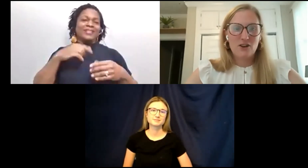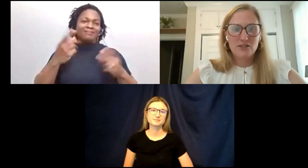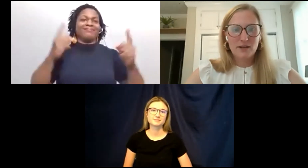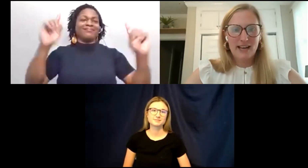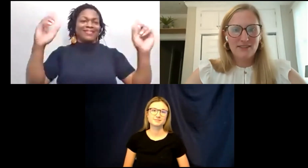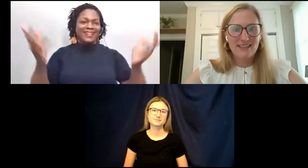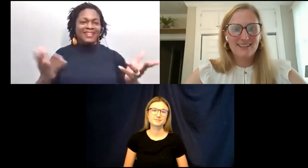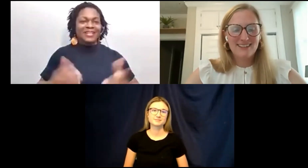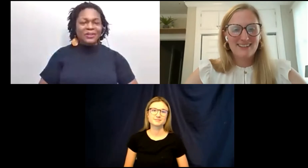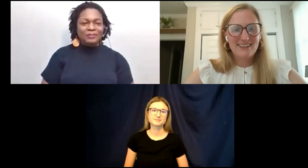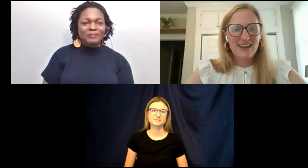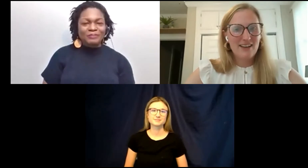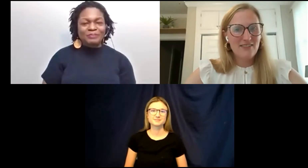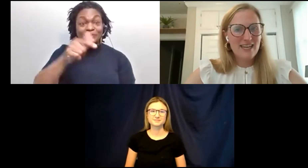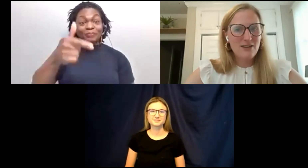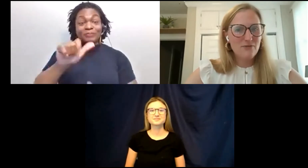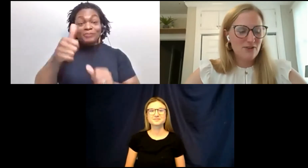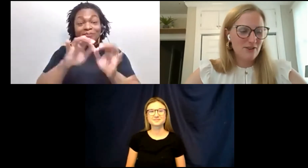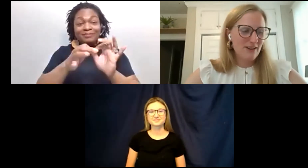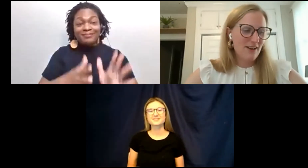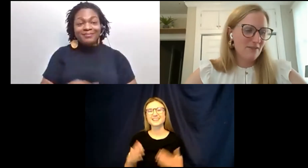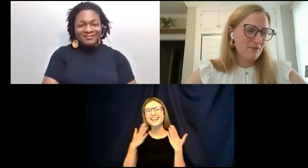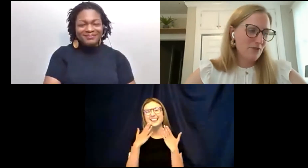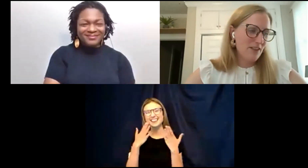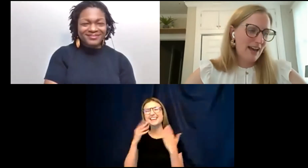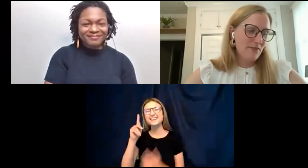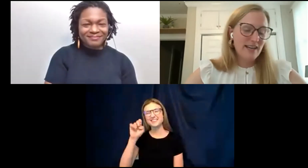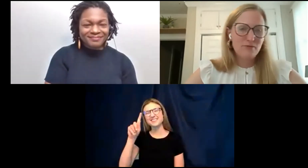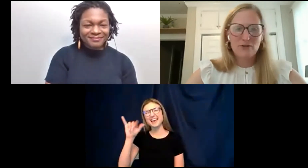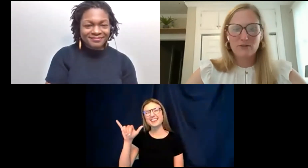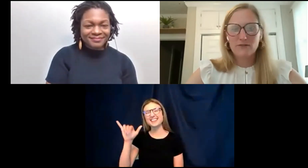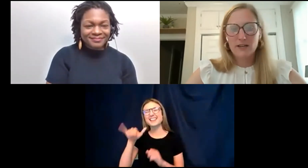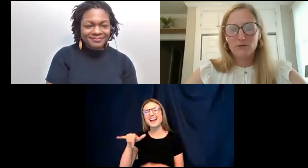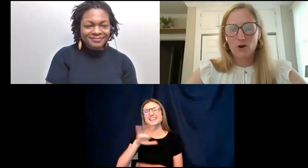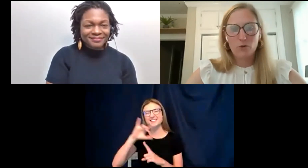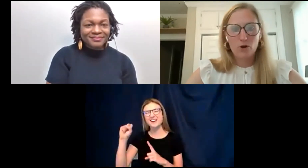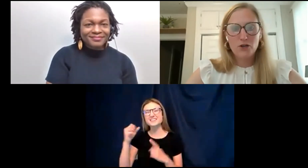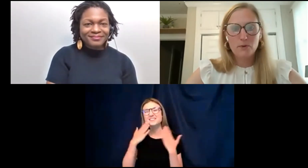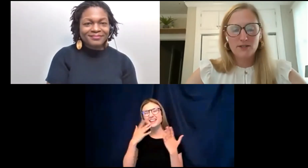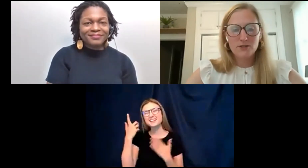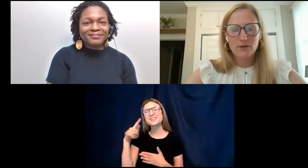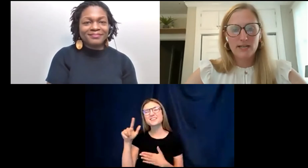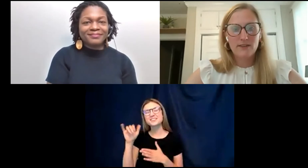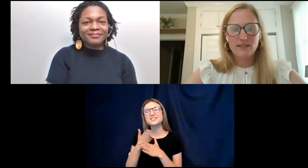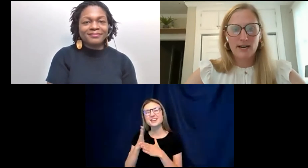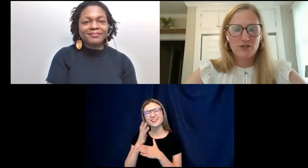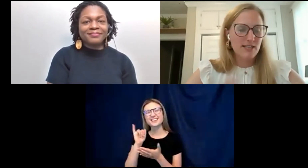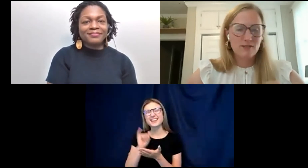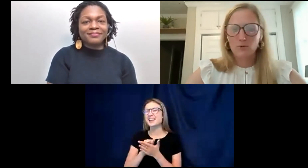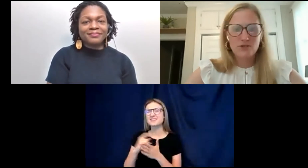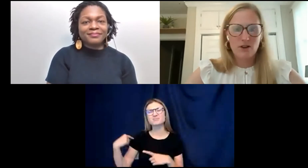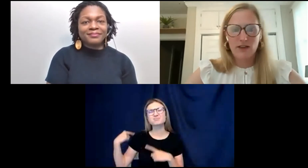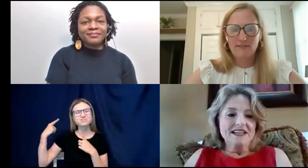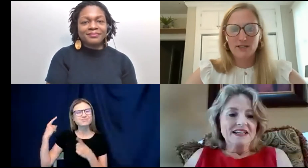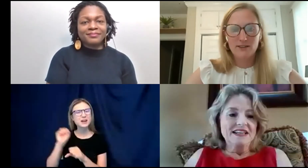Thank you. That is awesome, Kathy. Yeah, thank you for that, and thanks for all the work you put into it, and the entire